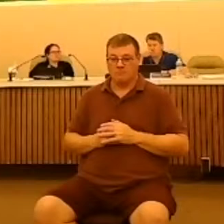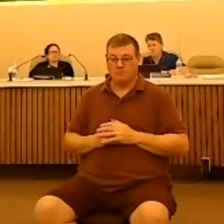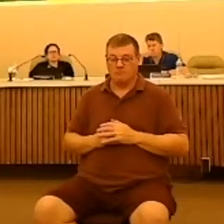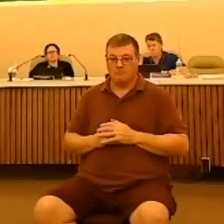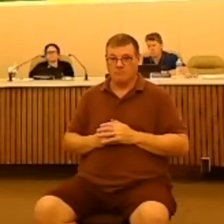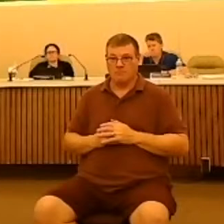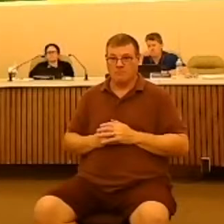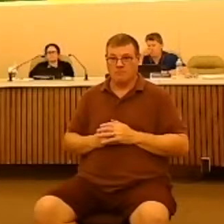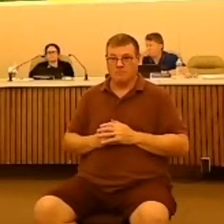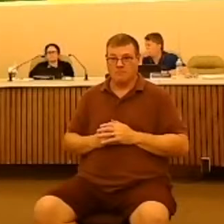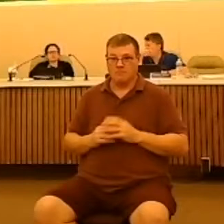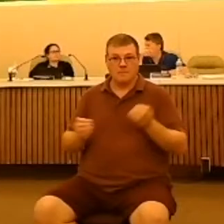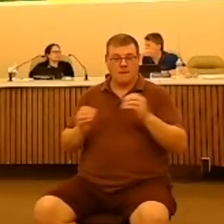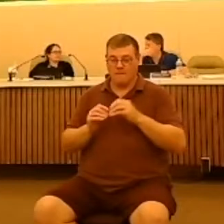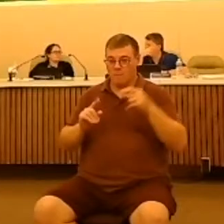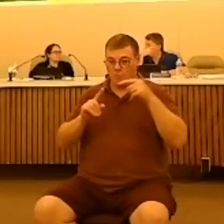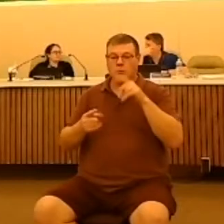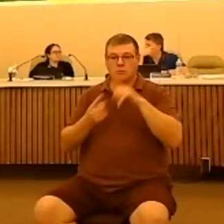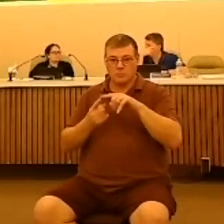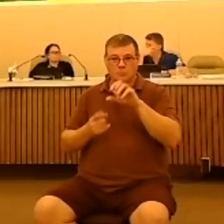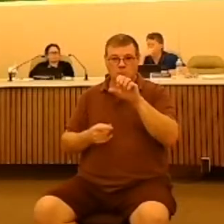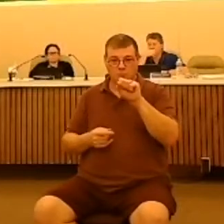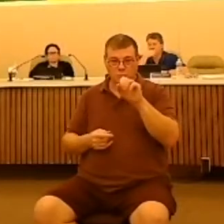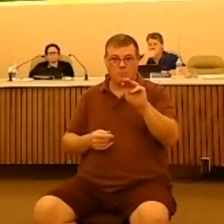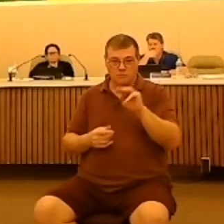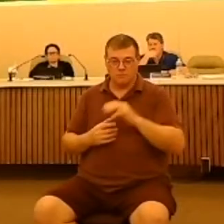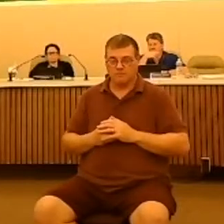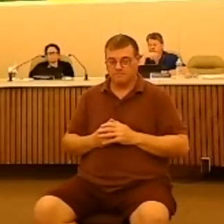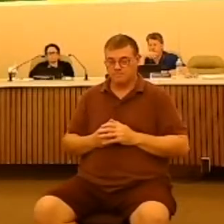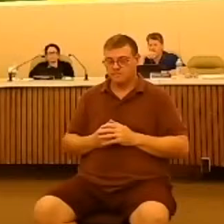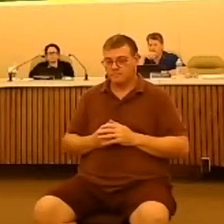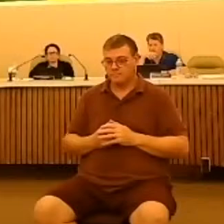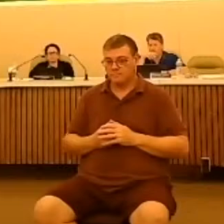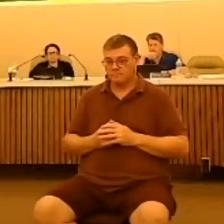Even more to the point to the social media.